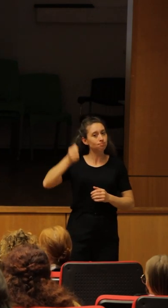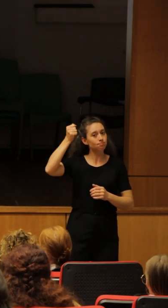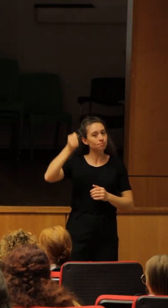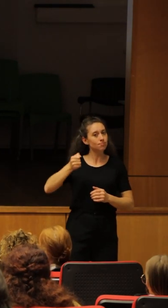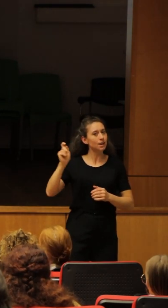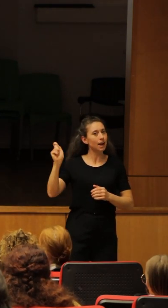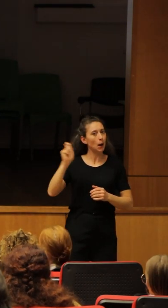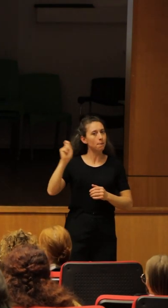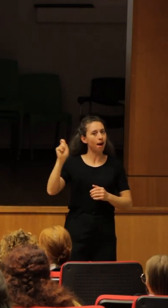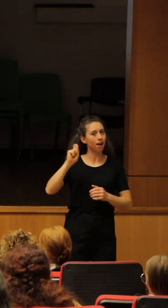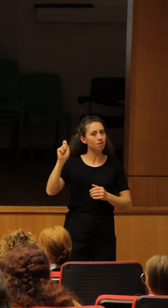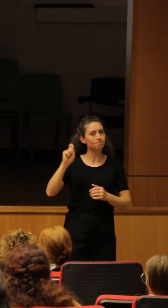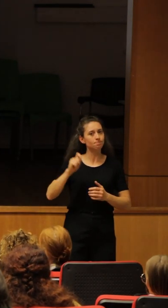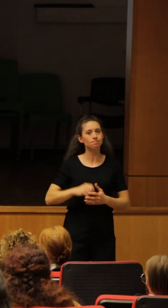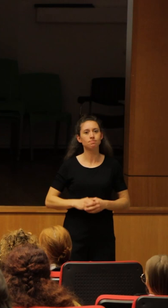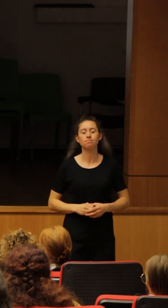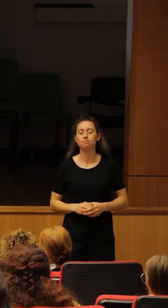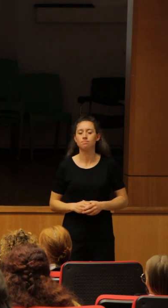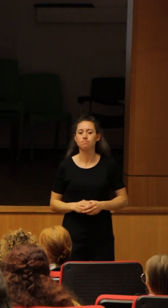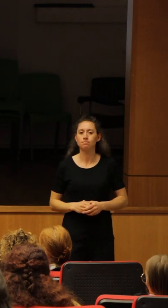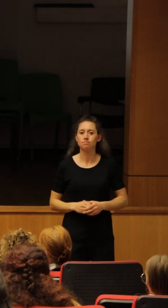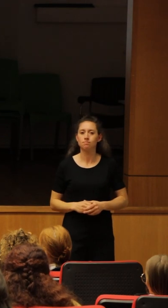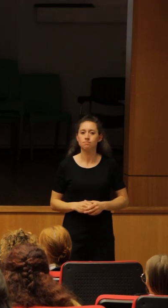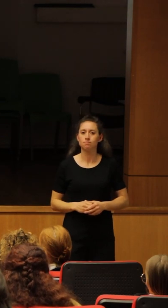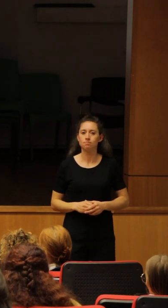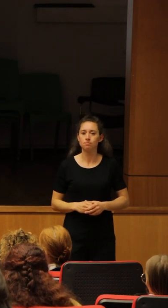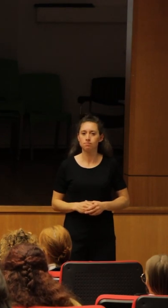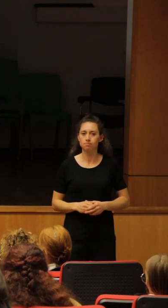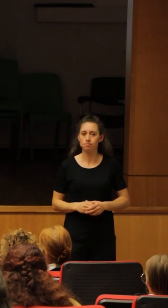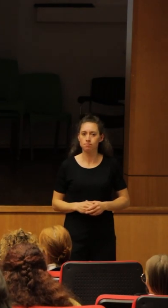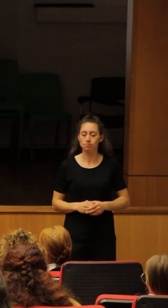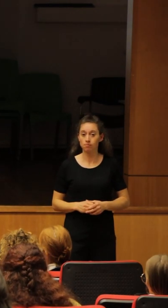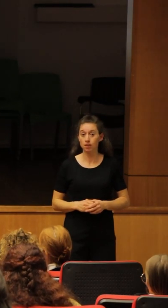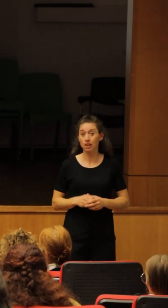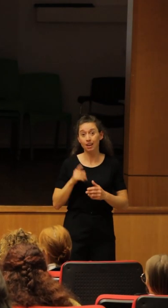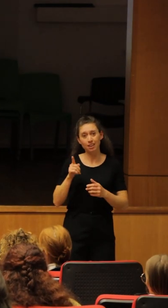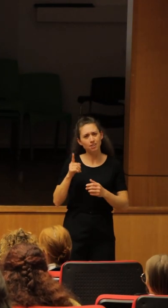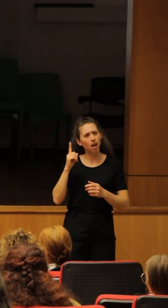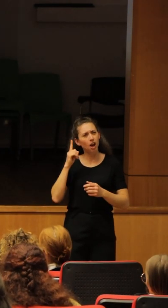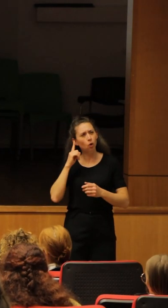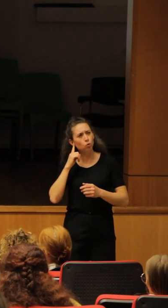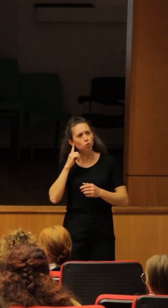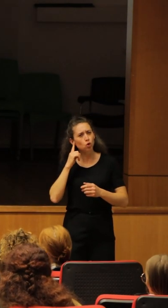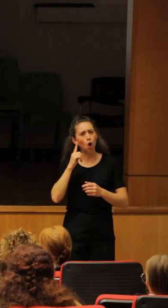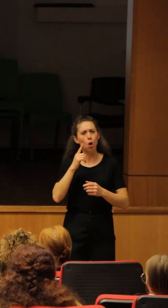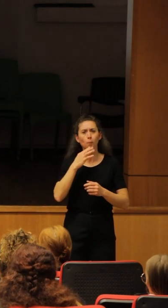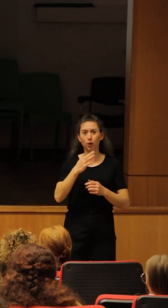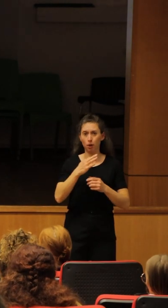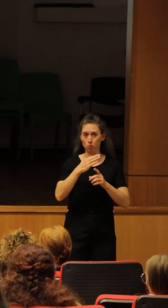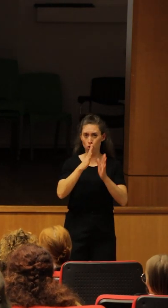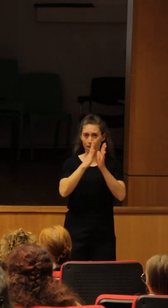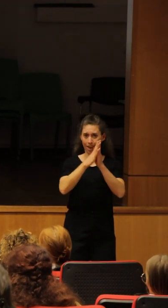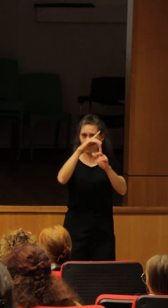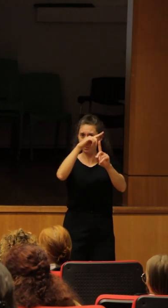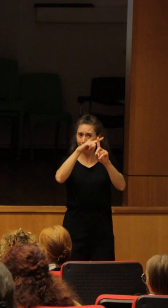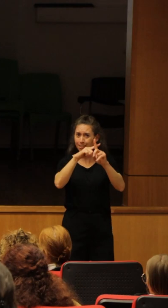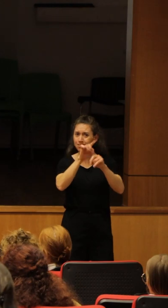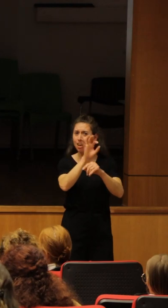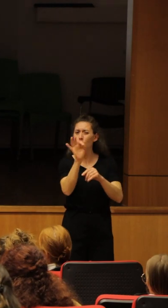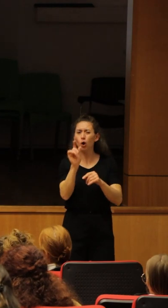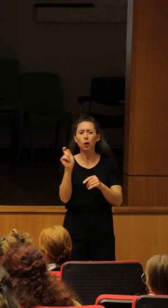bell. Like is it like a church bell or is it just una, a little? Una de iglesia o